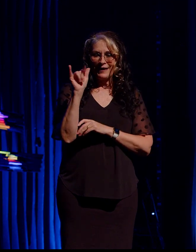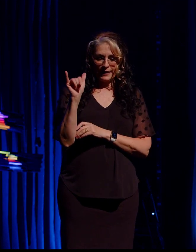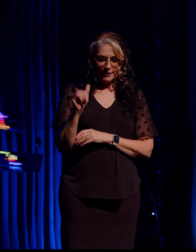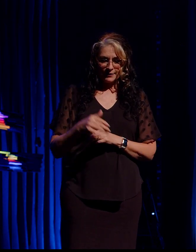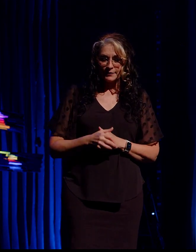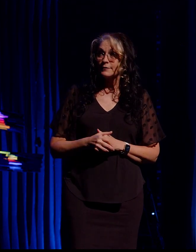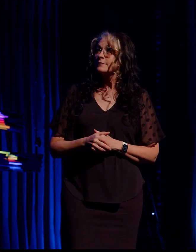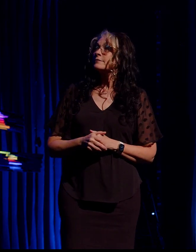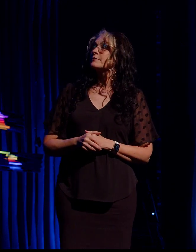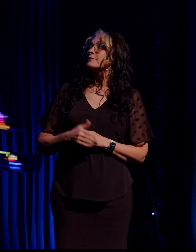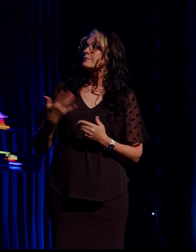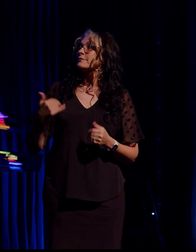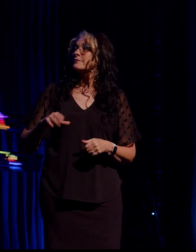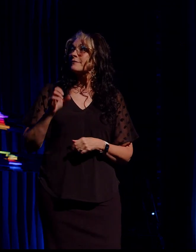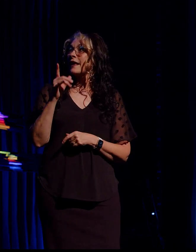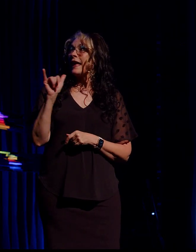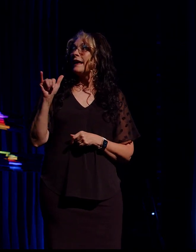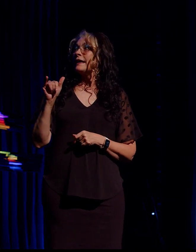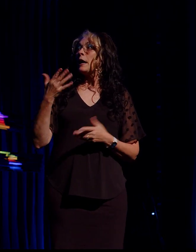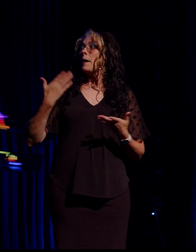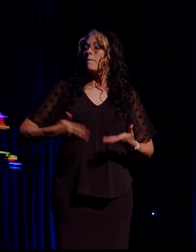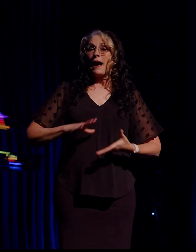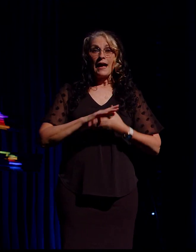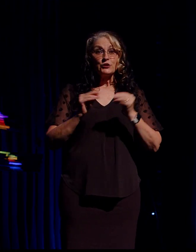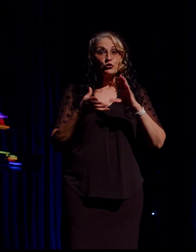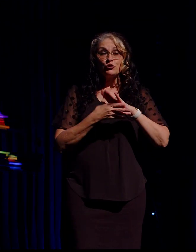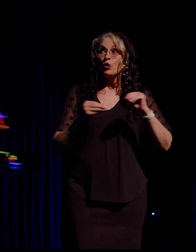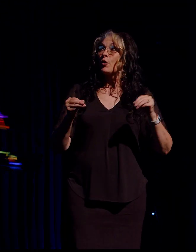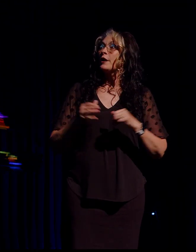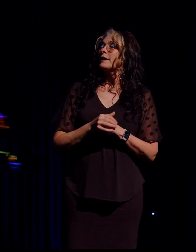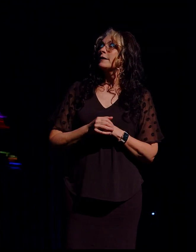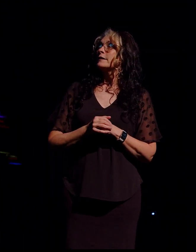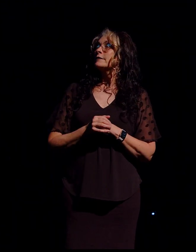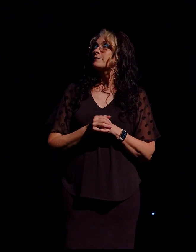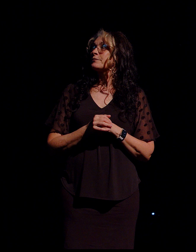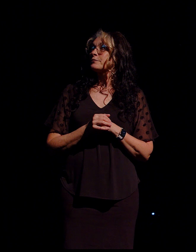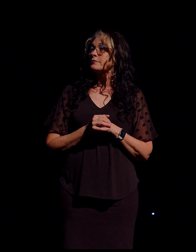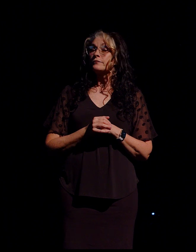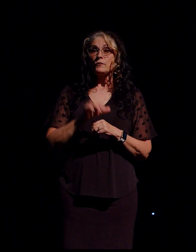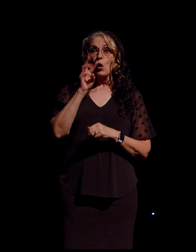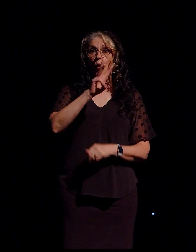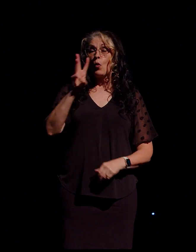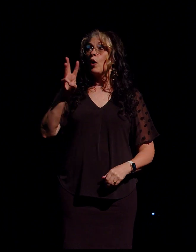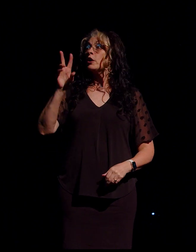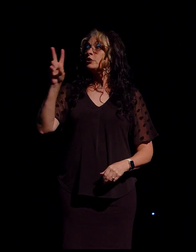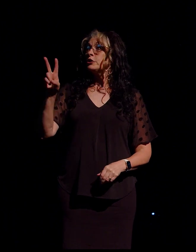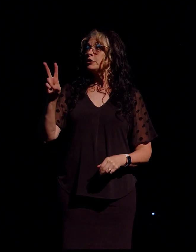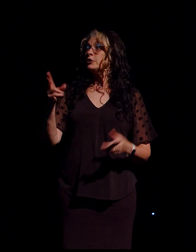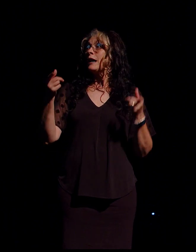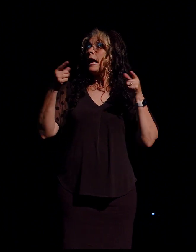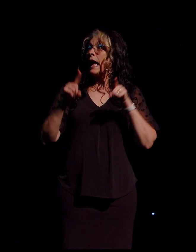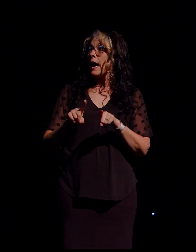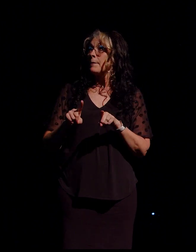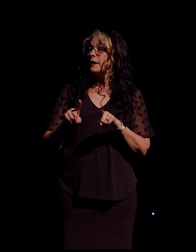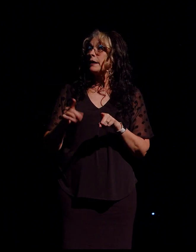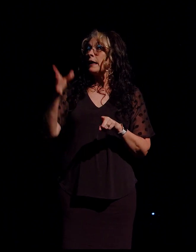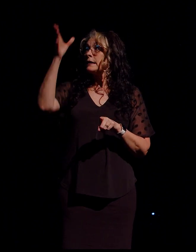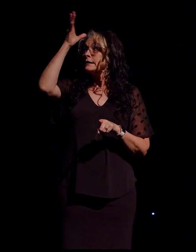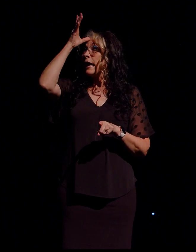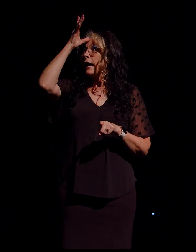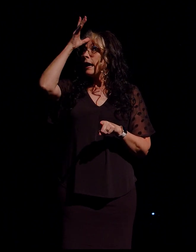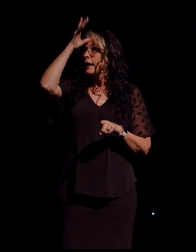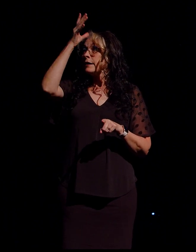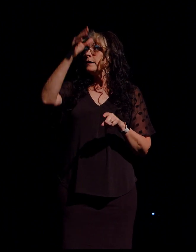My name is Andy Herity. This is my story. The outbreak of World War II happened quite quickly then, and Dad